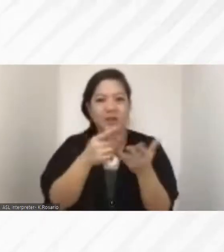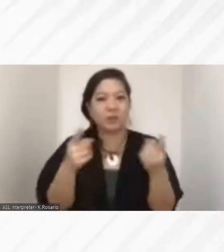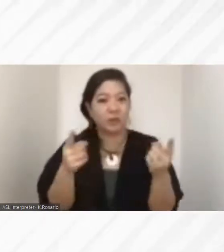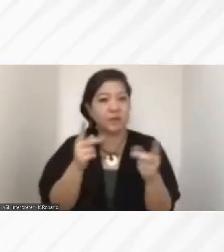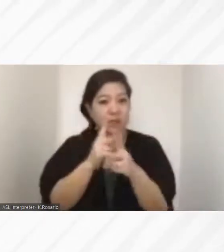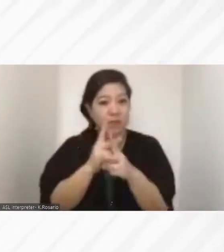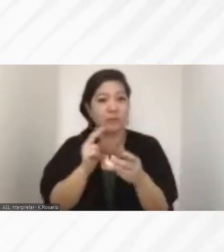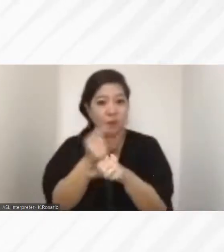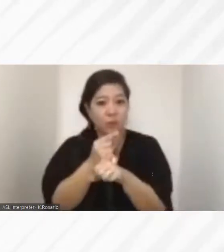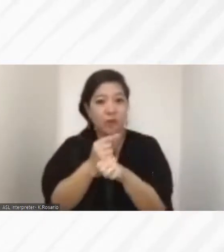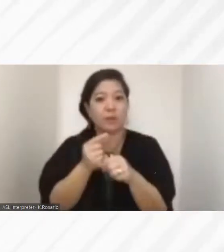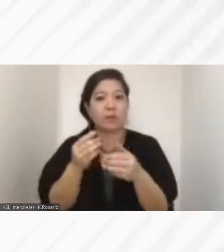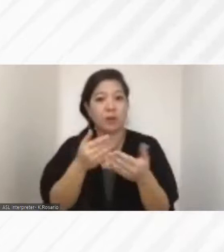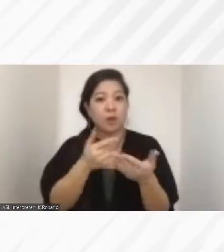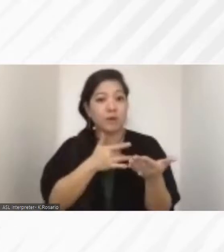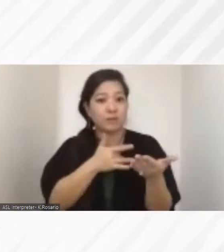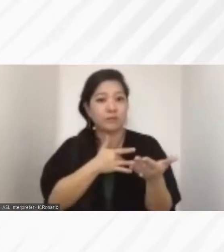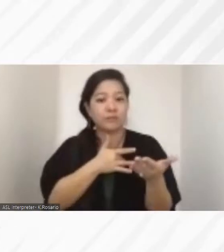Guam close and near to your heart.